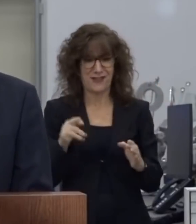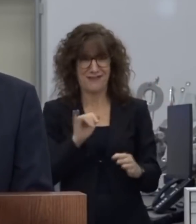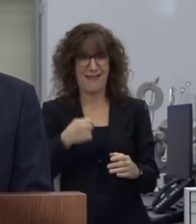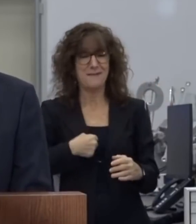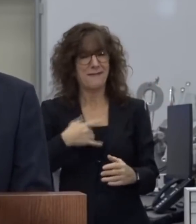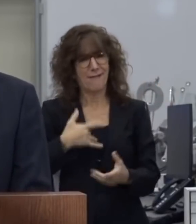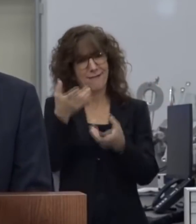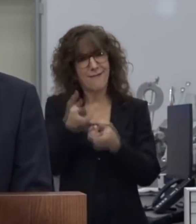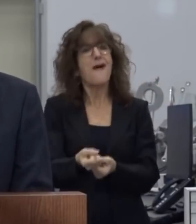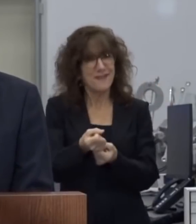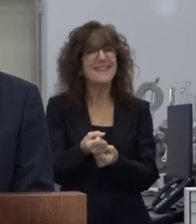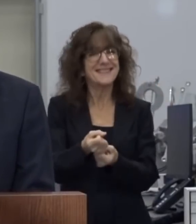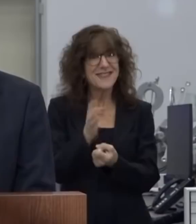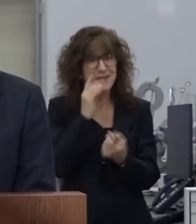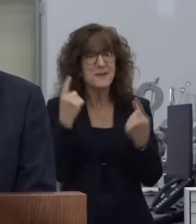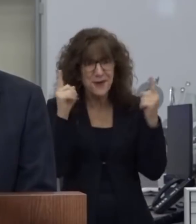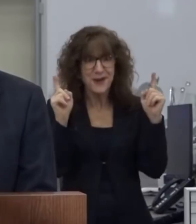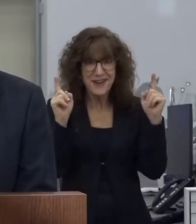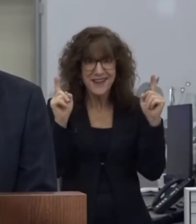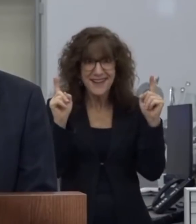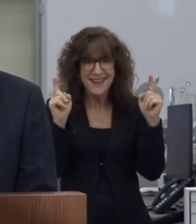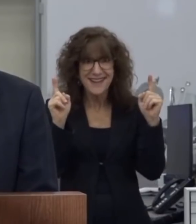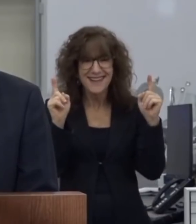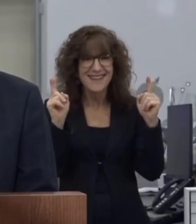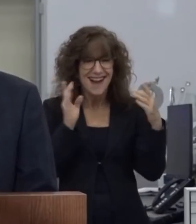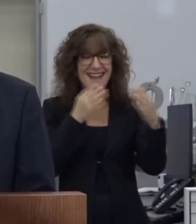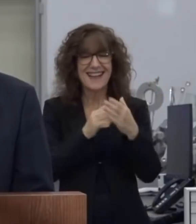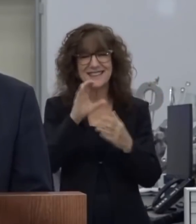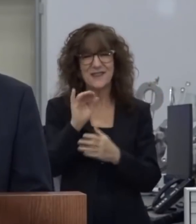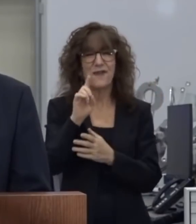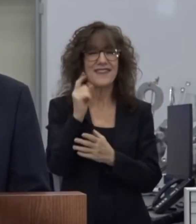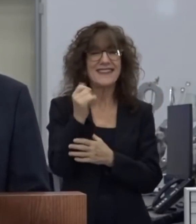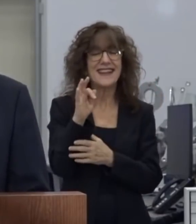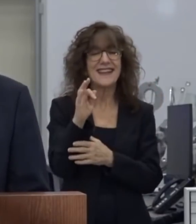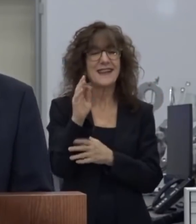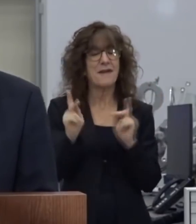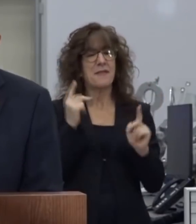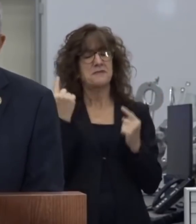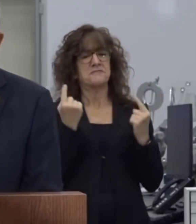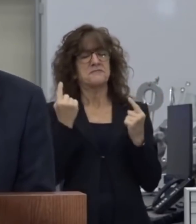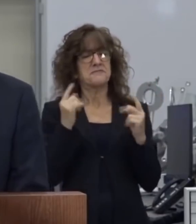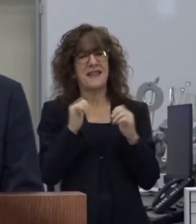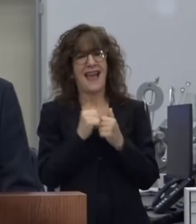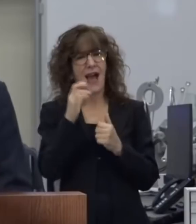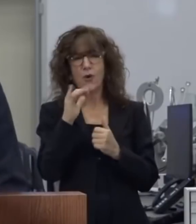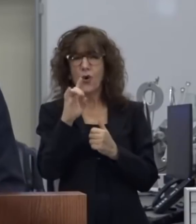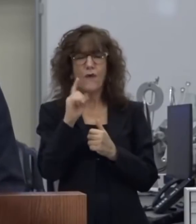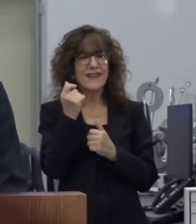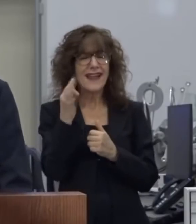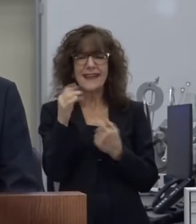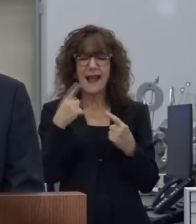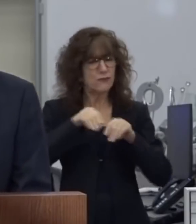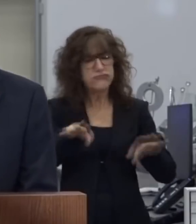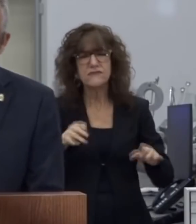of confidence that this is going to work against COVID-19. Many are wondering how COVID-19 came to fruition so